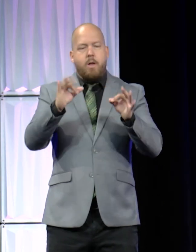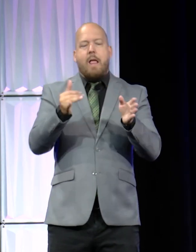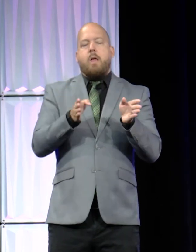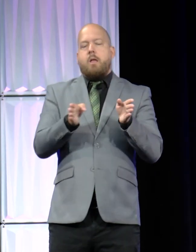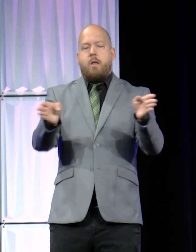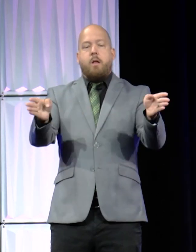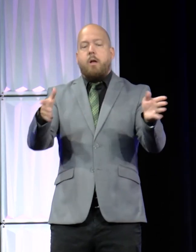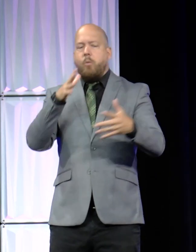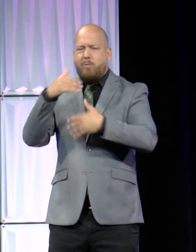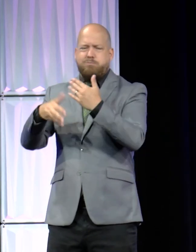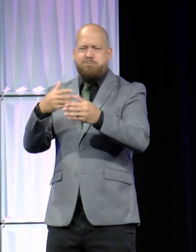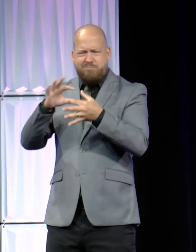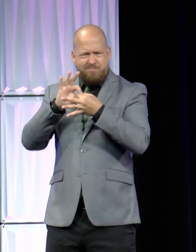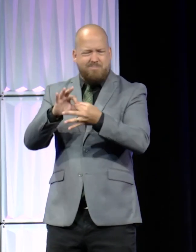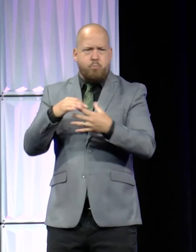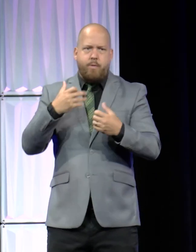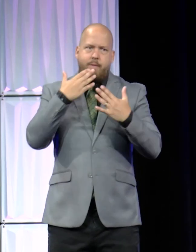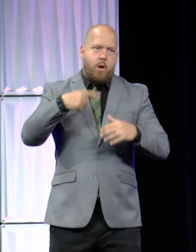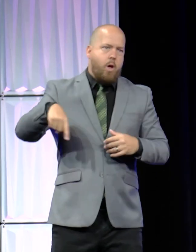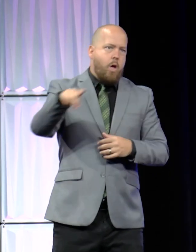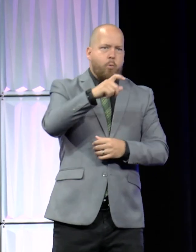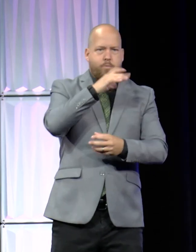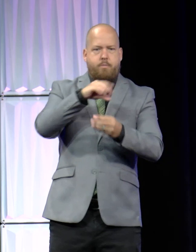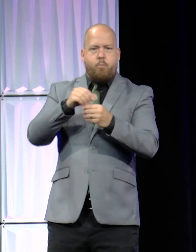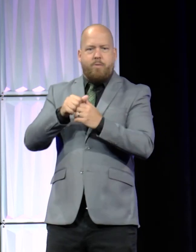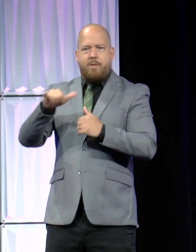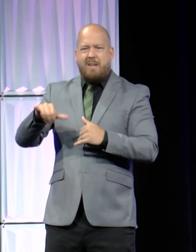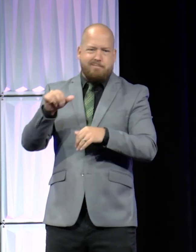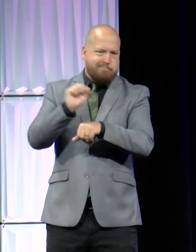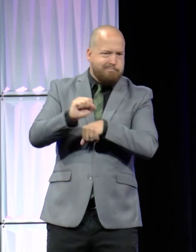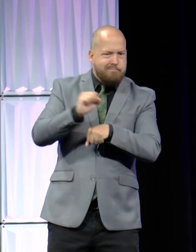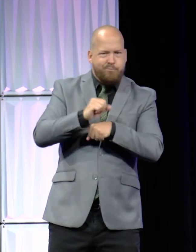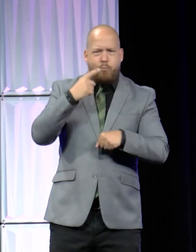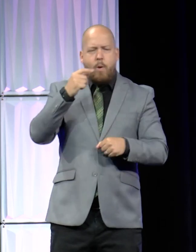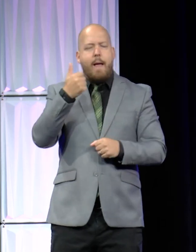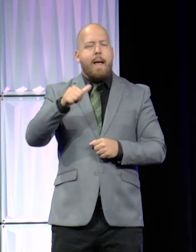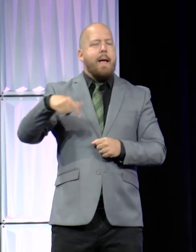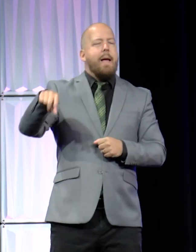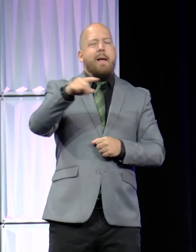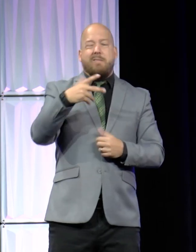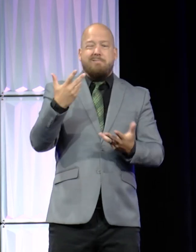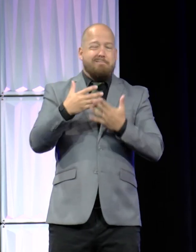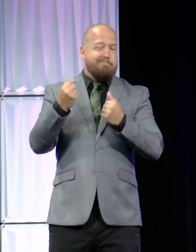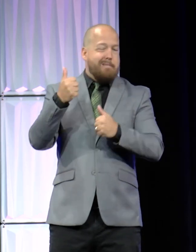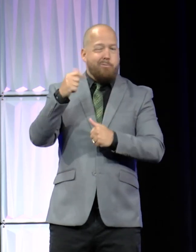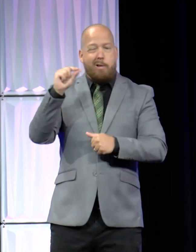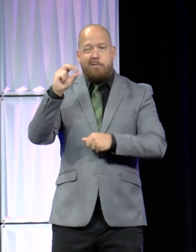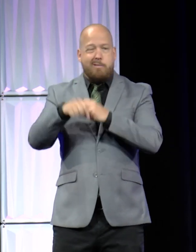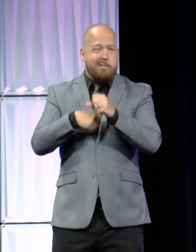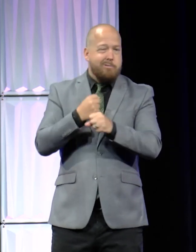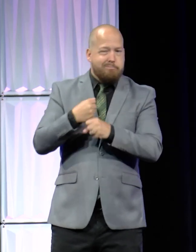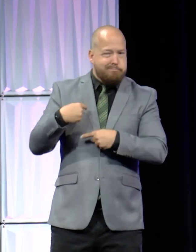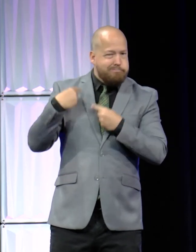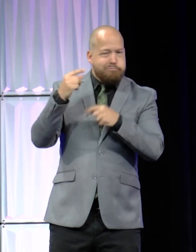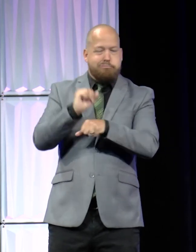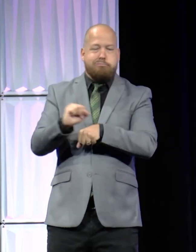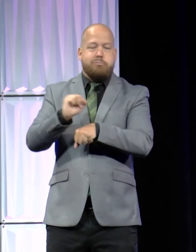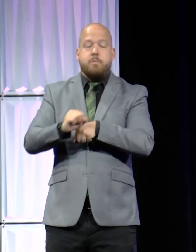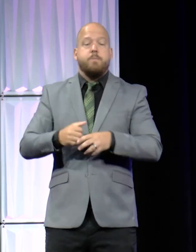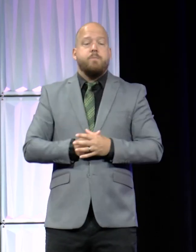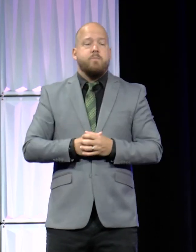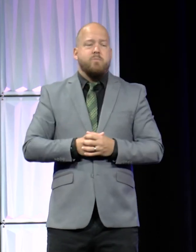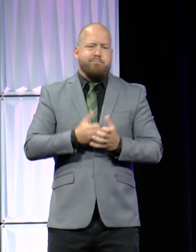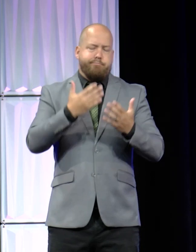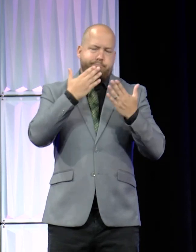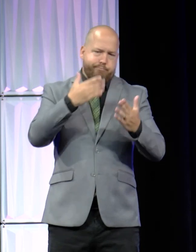critical, working decades to pass these reforms. So in closing, I just want to thank all of you for being here